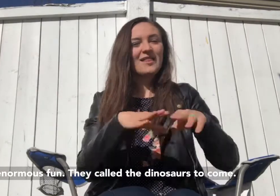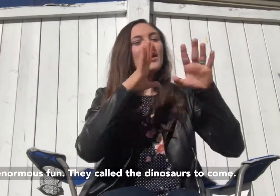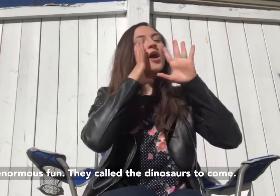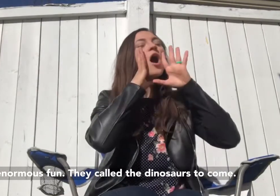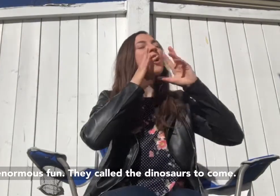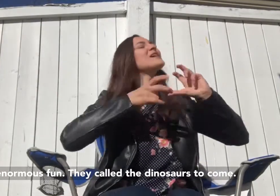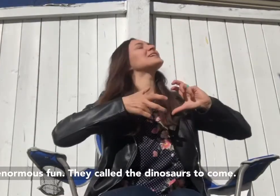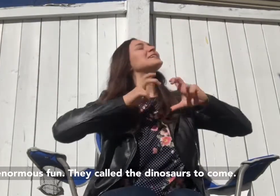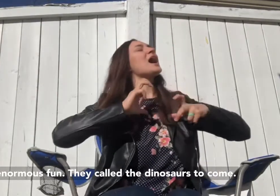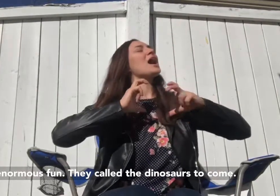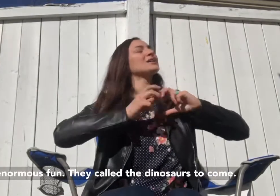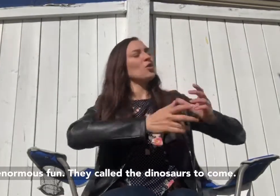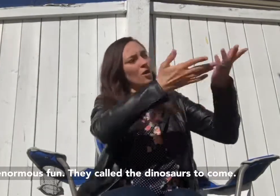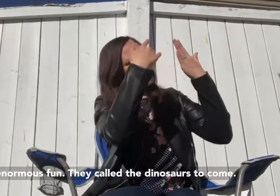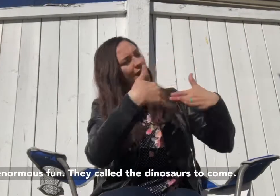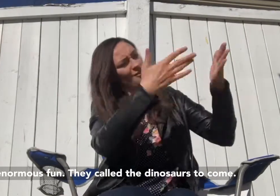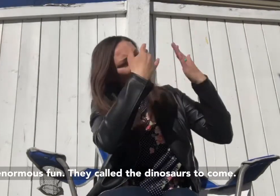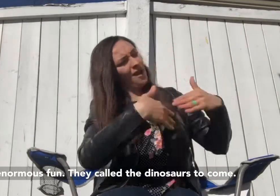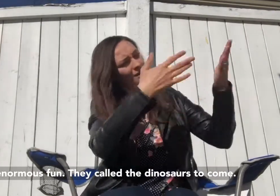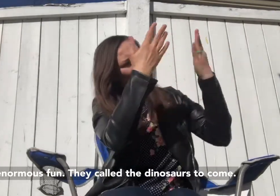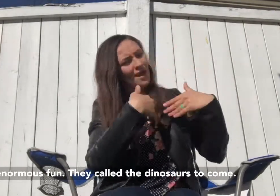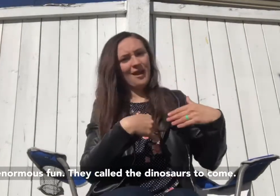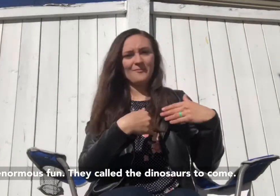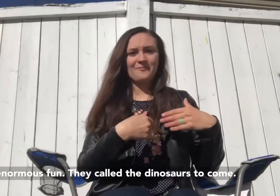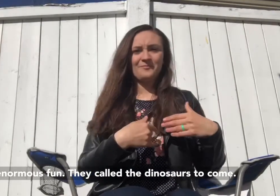They called the dinosaurs to come.